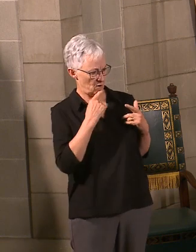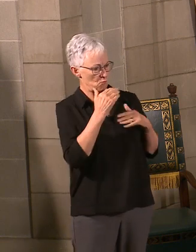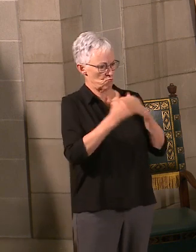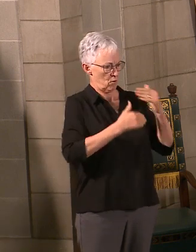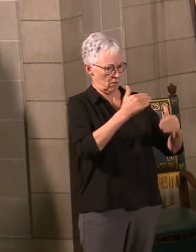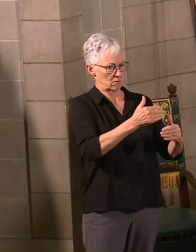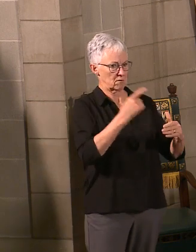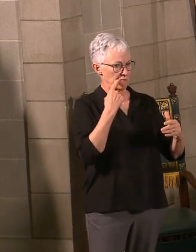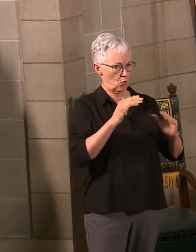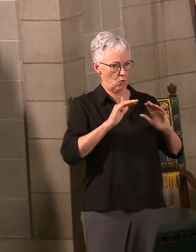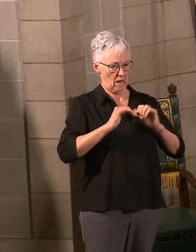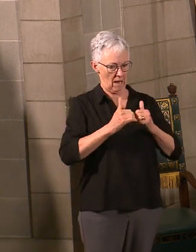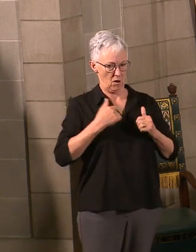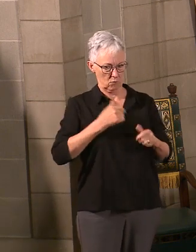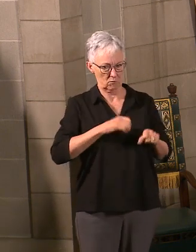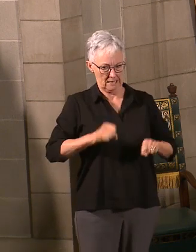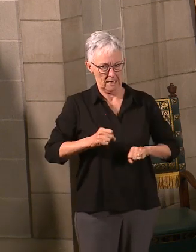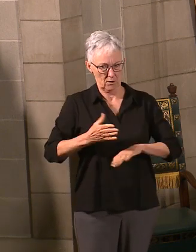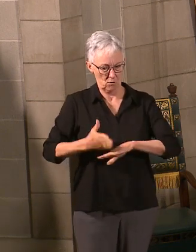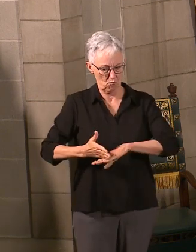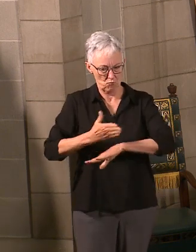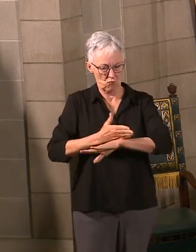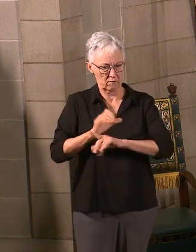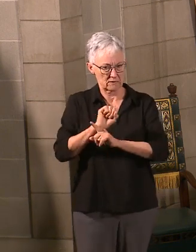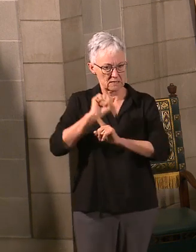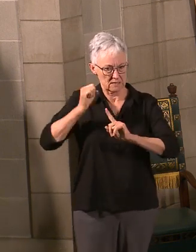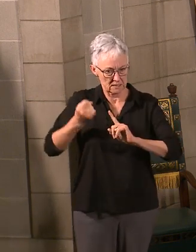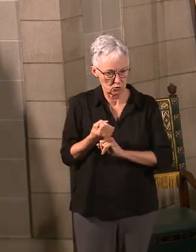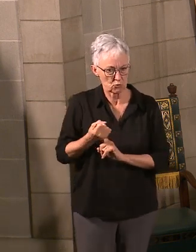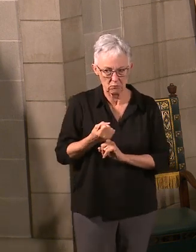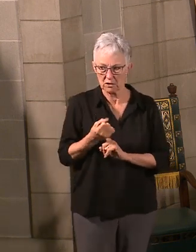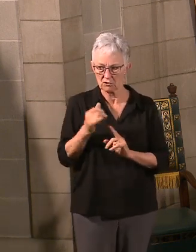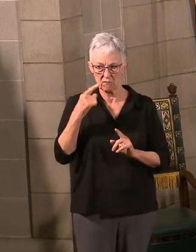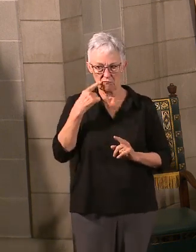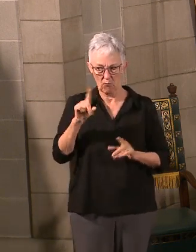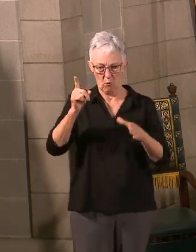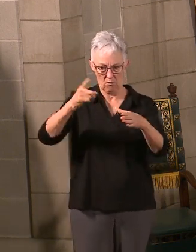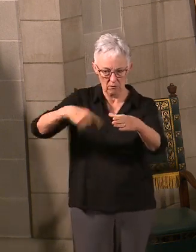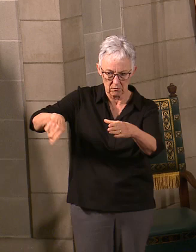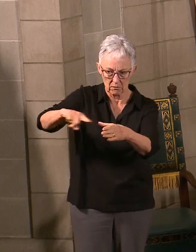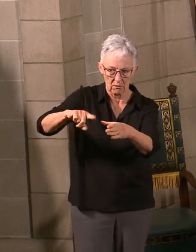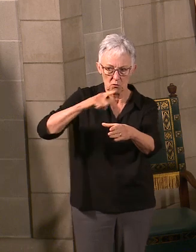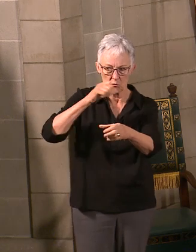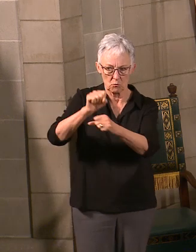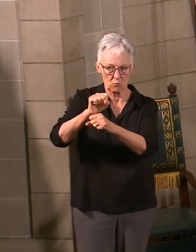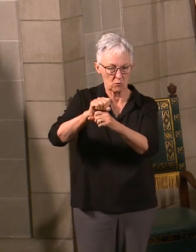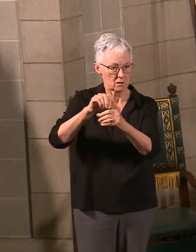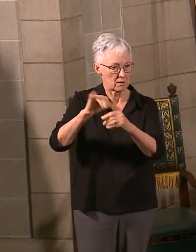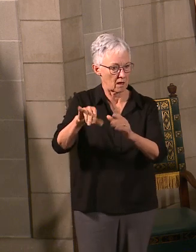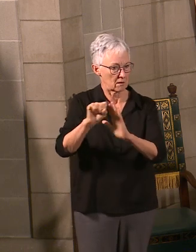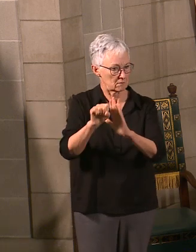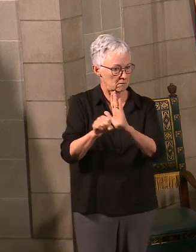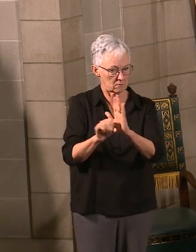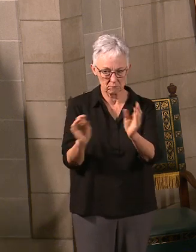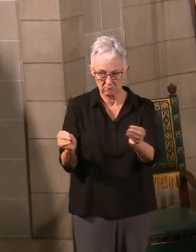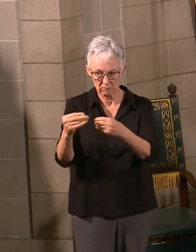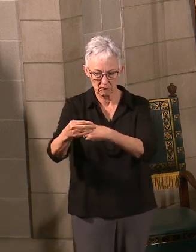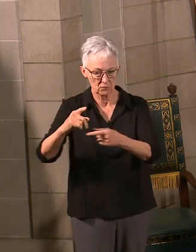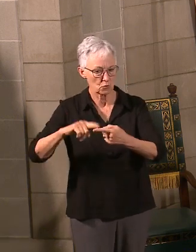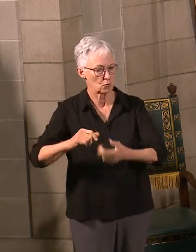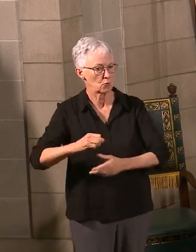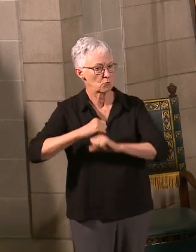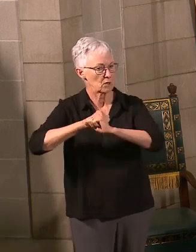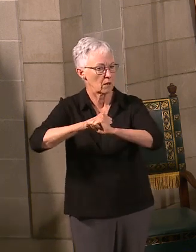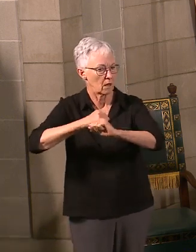do things better. This would be a great application of that Lean Six Sigma process to be able to look at how can we do more with regard to that